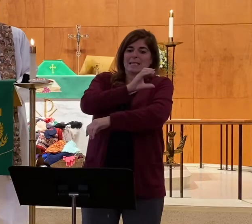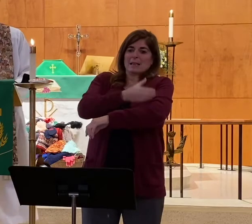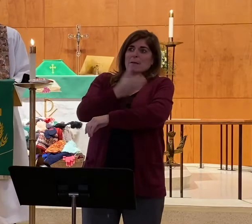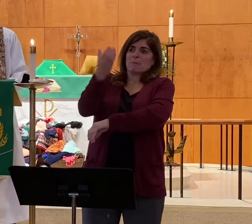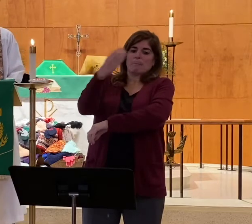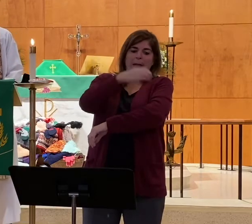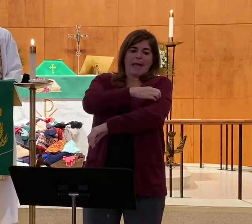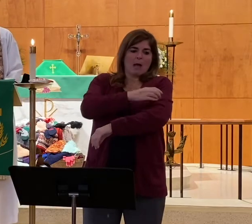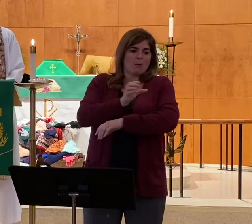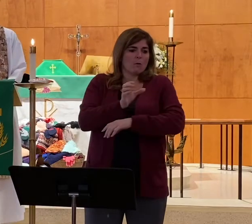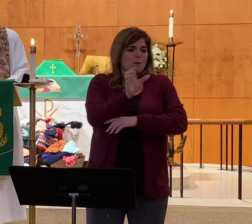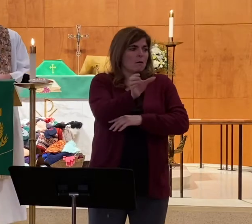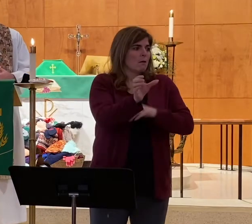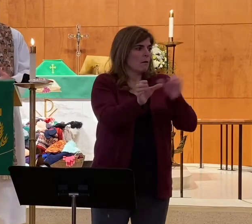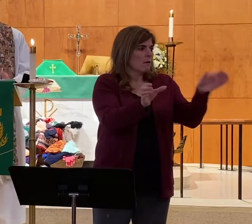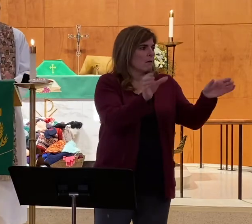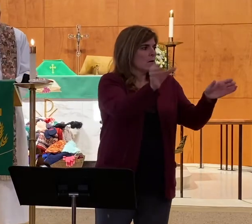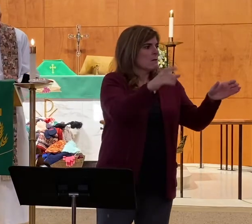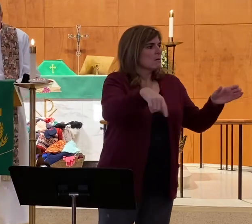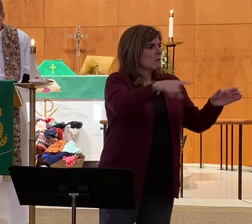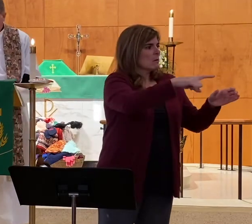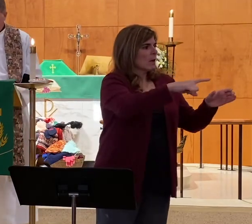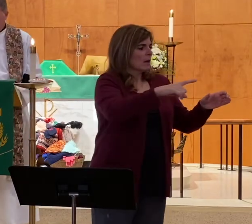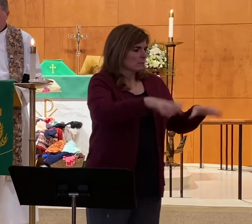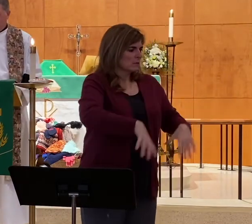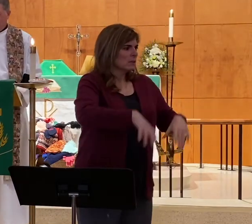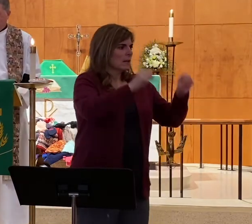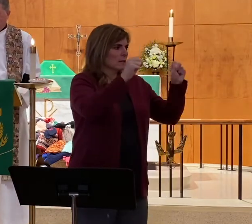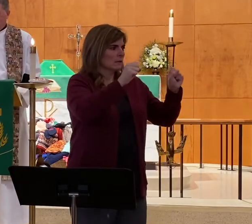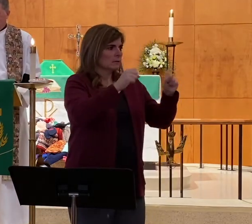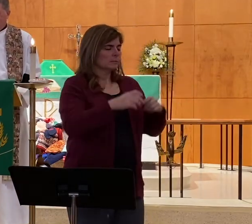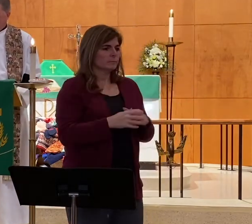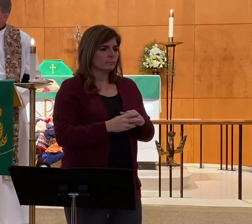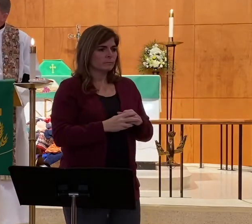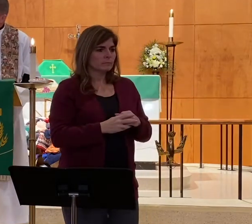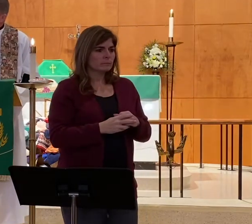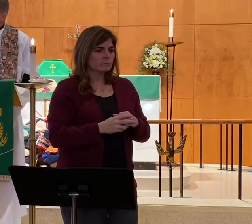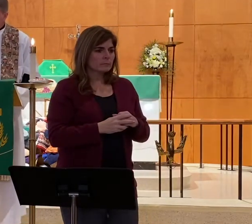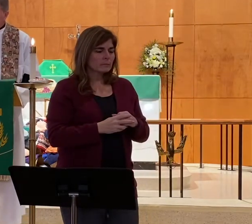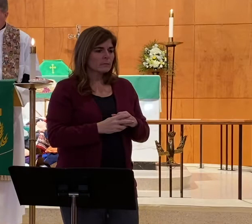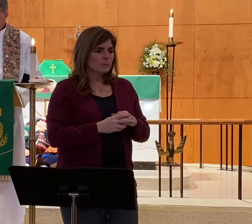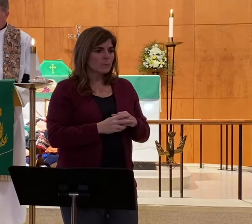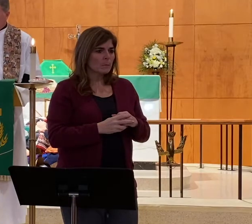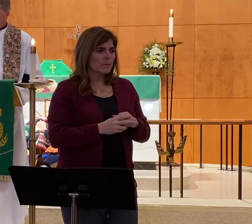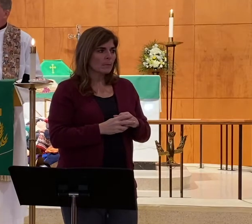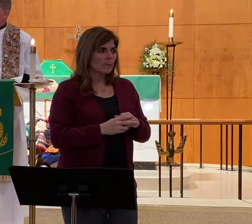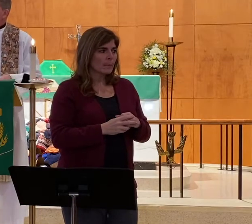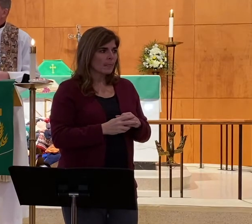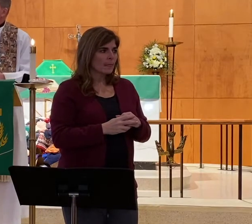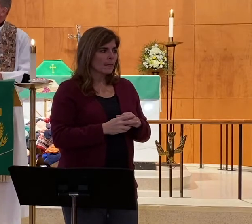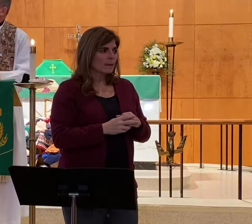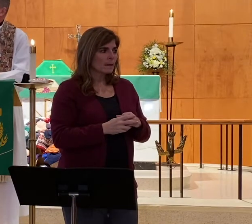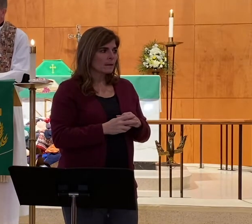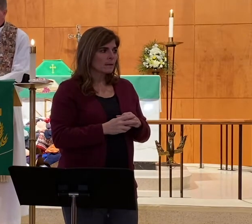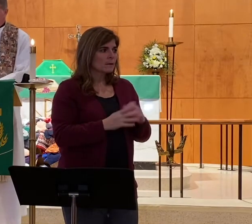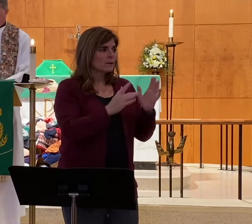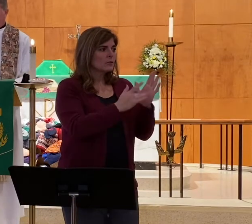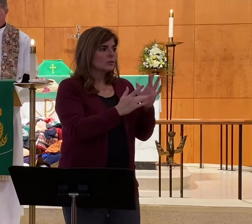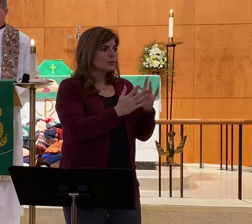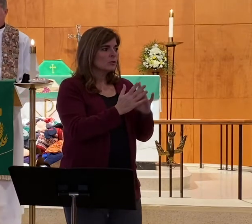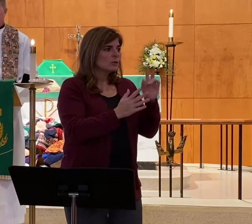while the two disciples of John were searching for something, it was actually Jesus who turned to